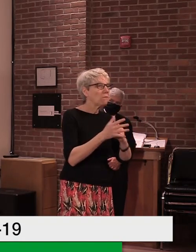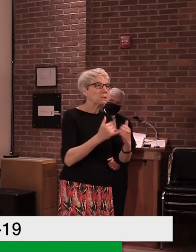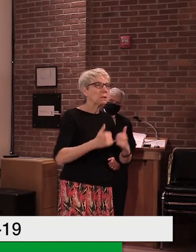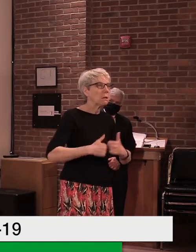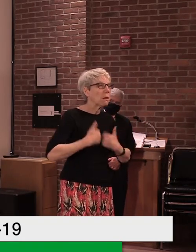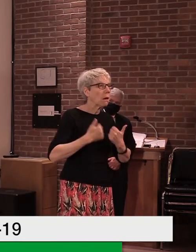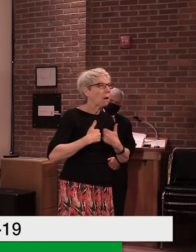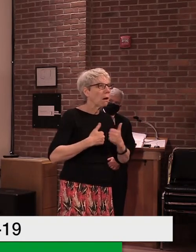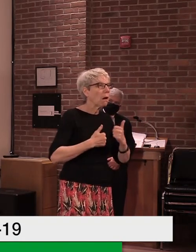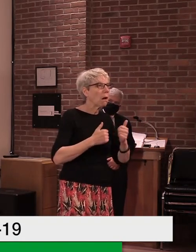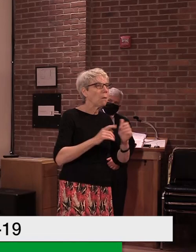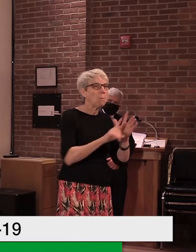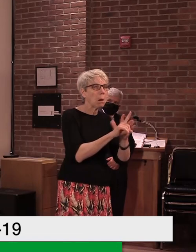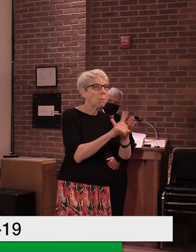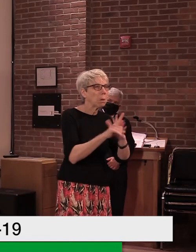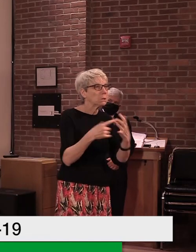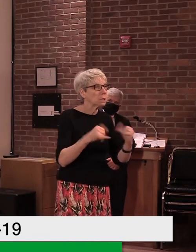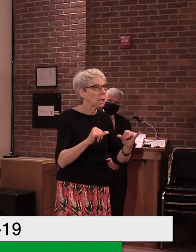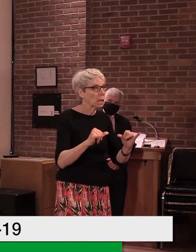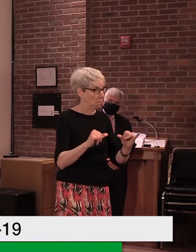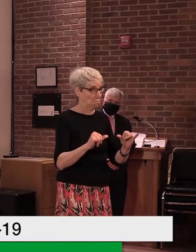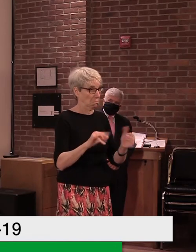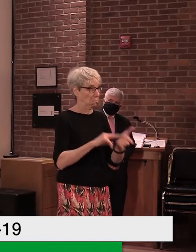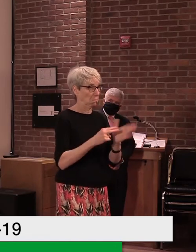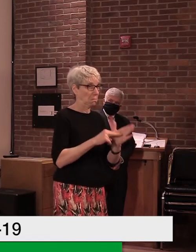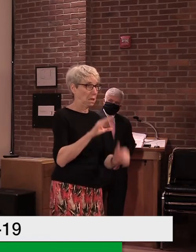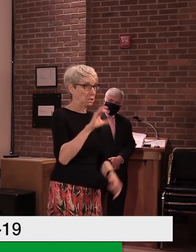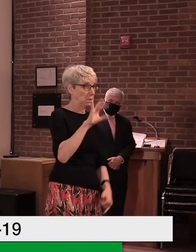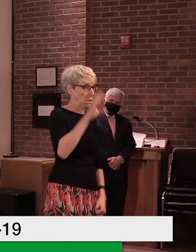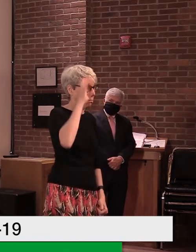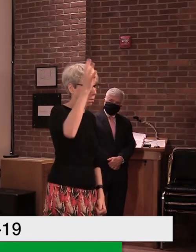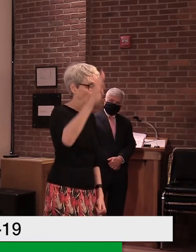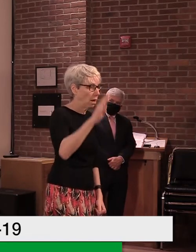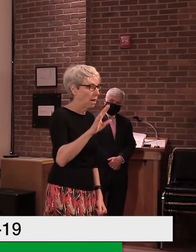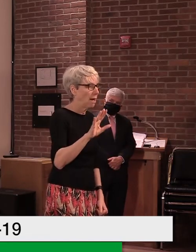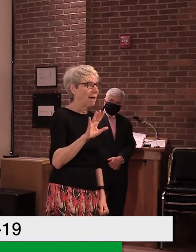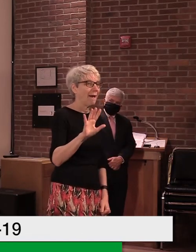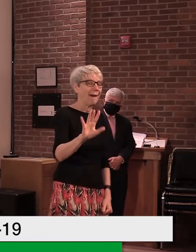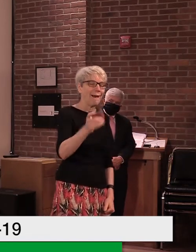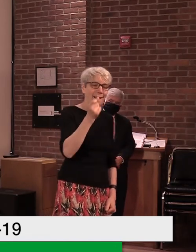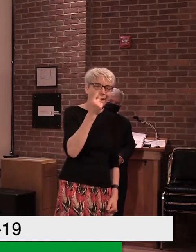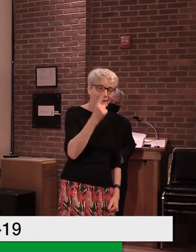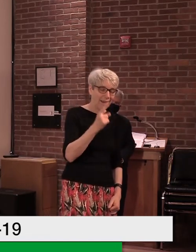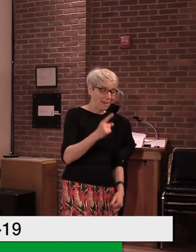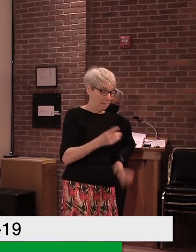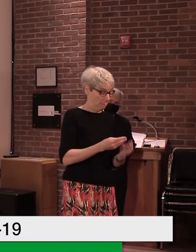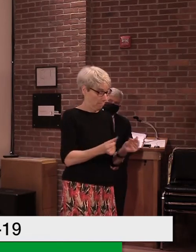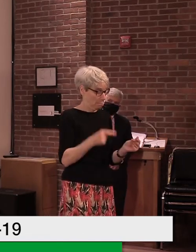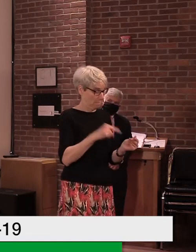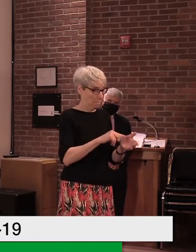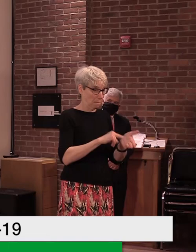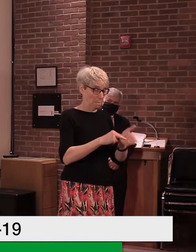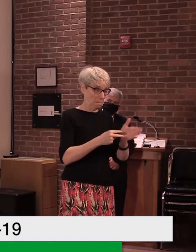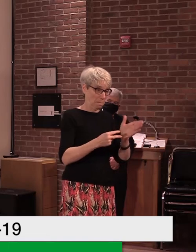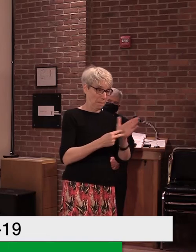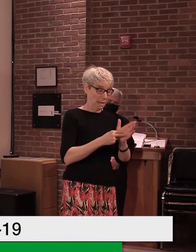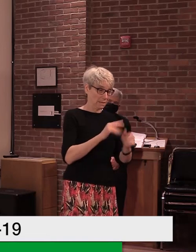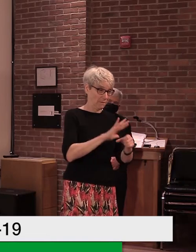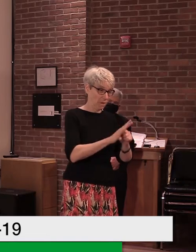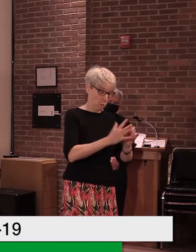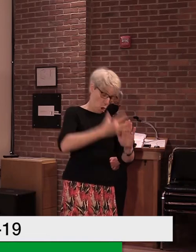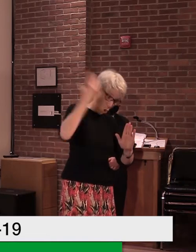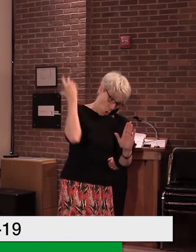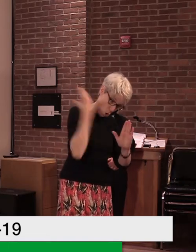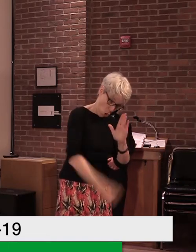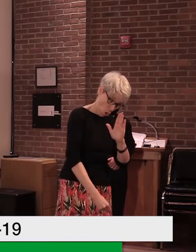Absolutely, because stamping out implies the virus just disappeared from the face of the planet. And that's not a realistic